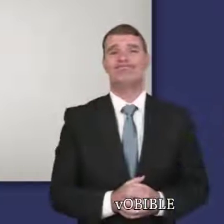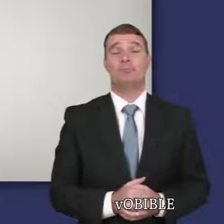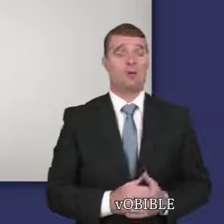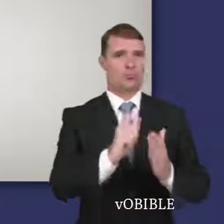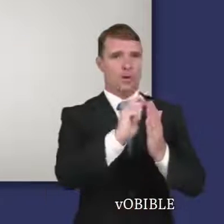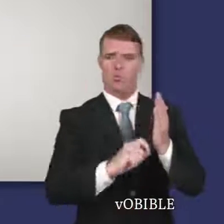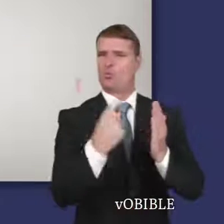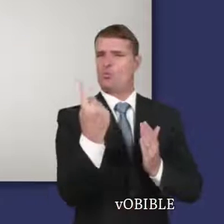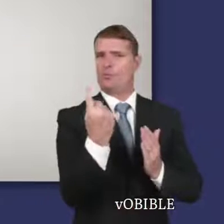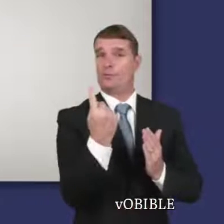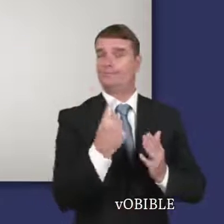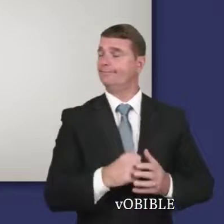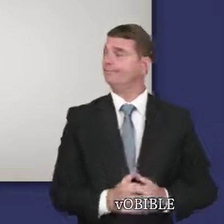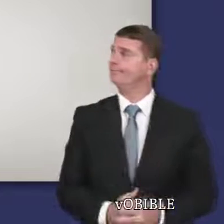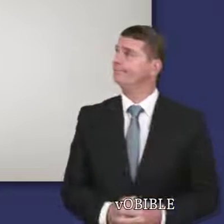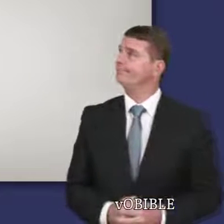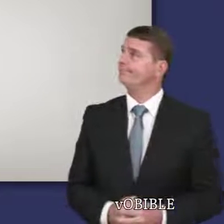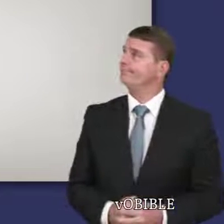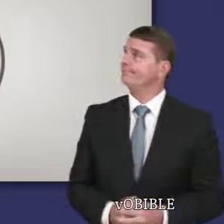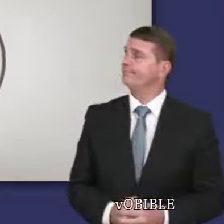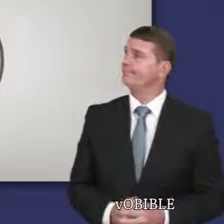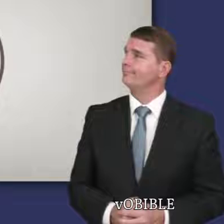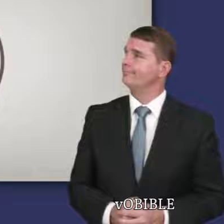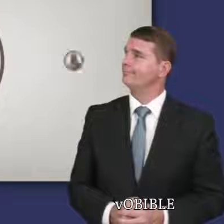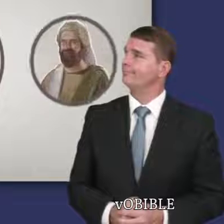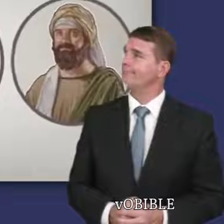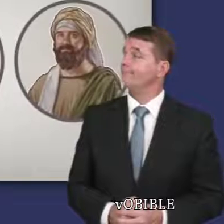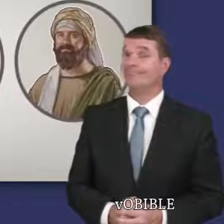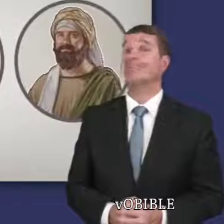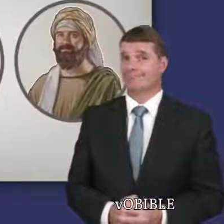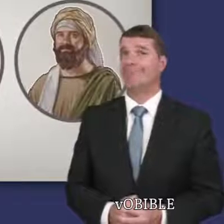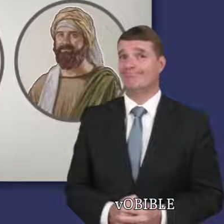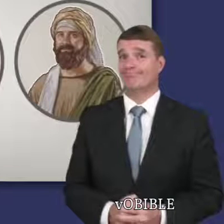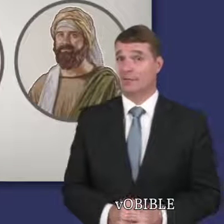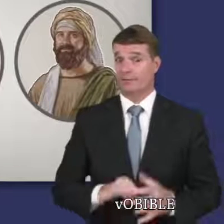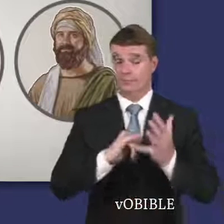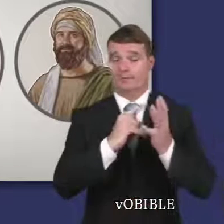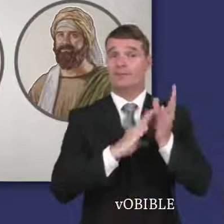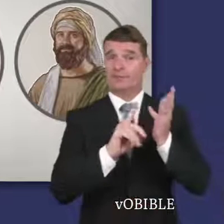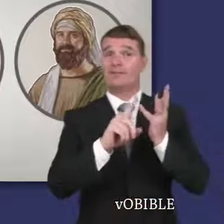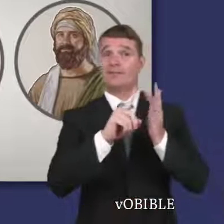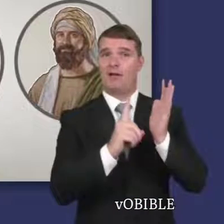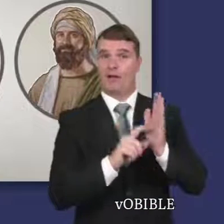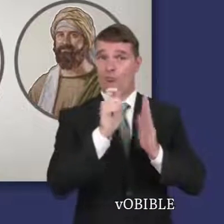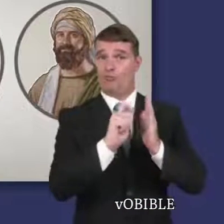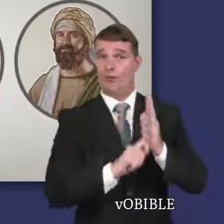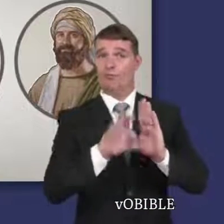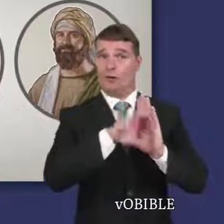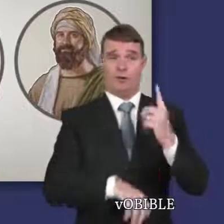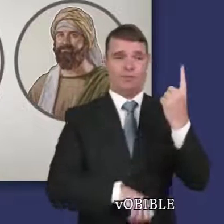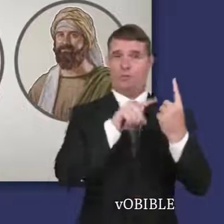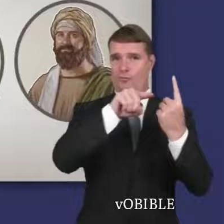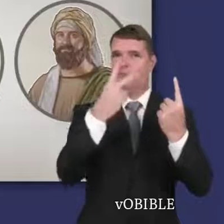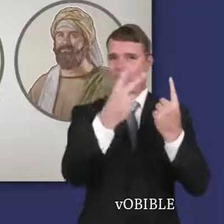The writing is attributed to the prophets Samuel, Gad, and Nathan, Samuel penning the first 24